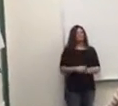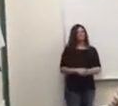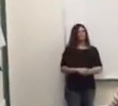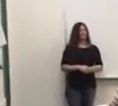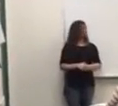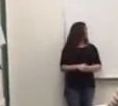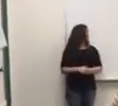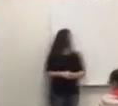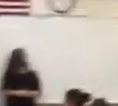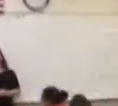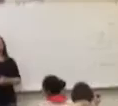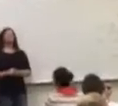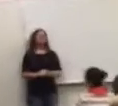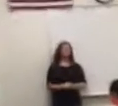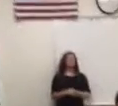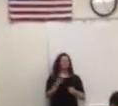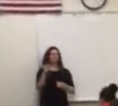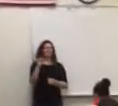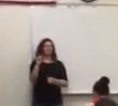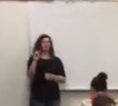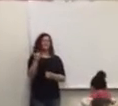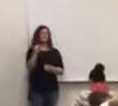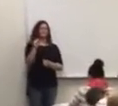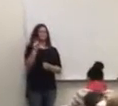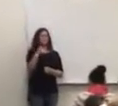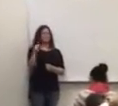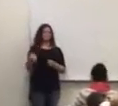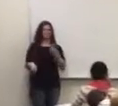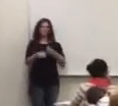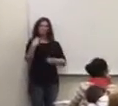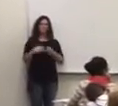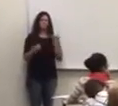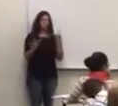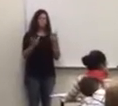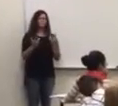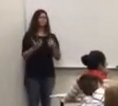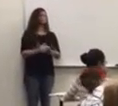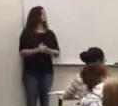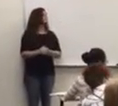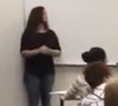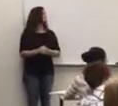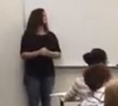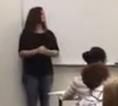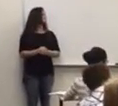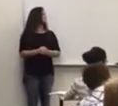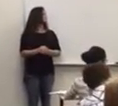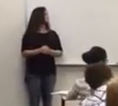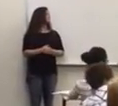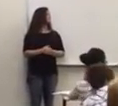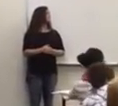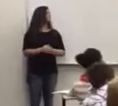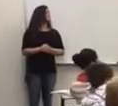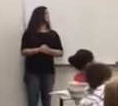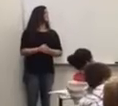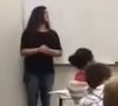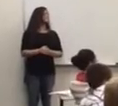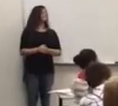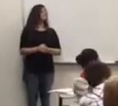the problem when it comes to fonts in PowerPoint. Here's how computers deal with this. So if I'm sitting at home, right, and I'm